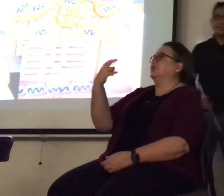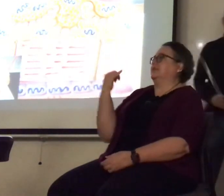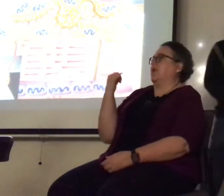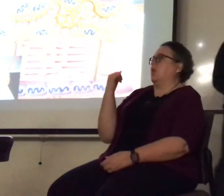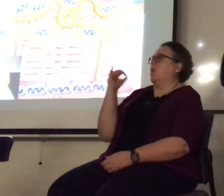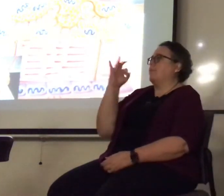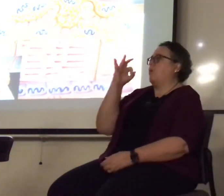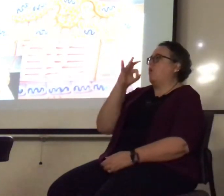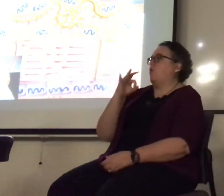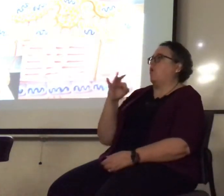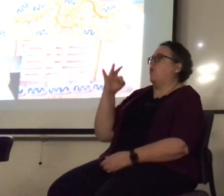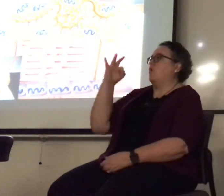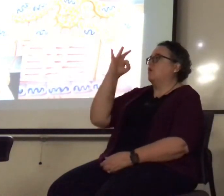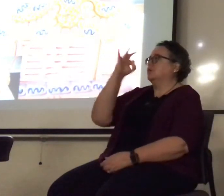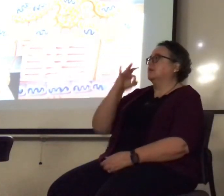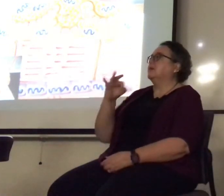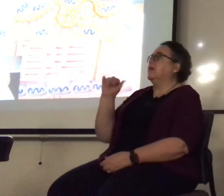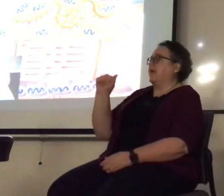the ACH.